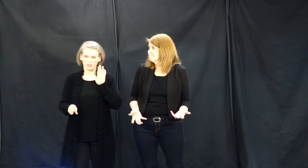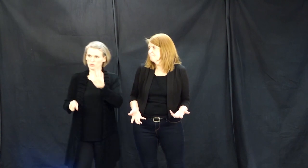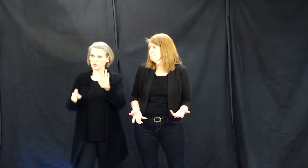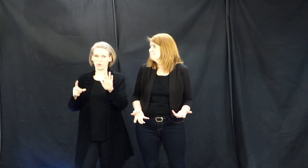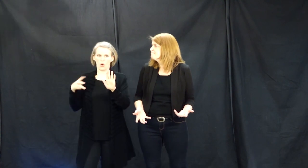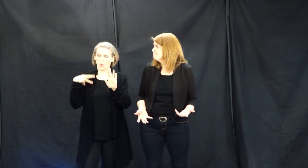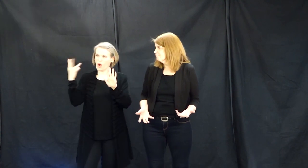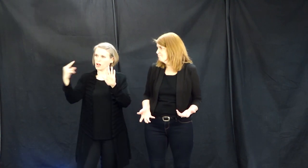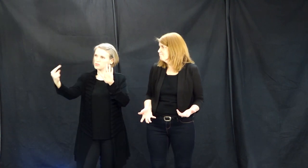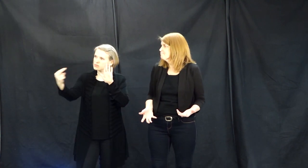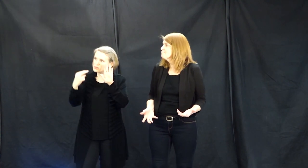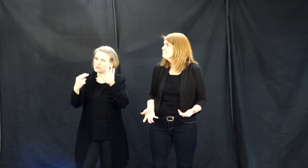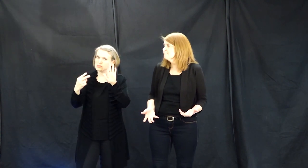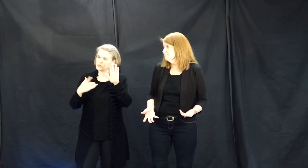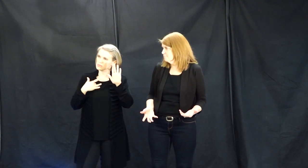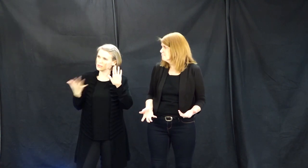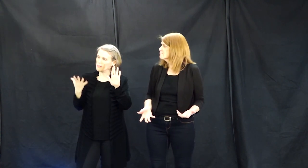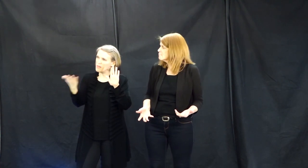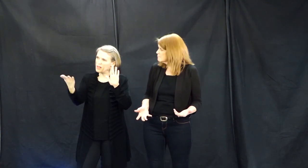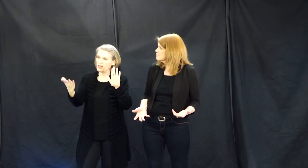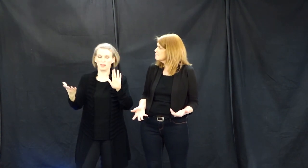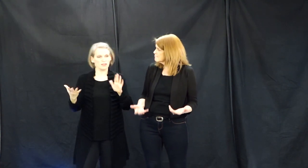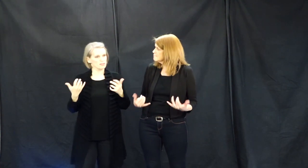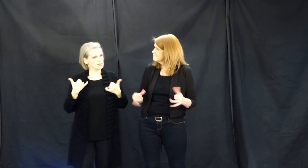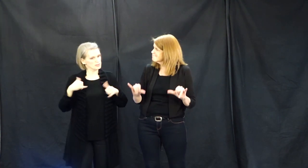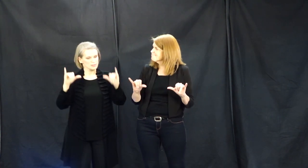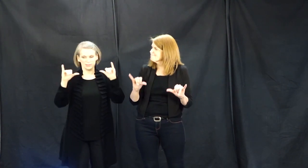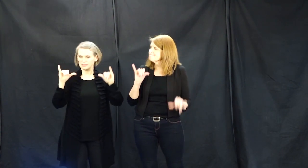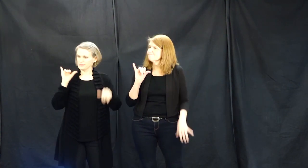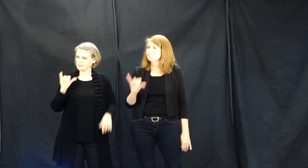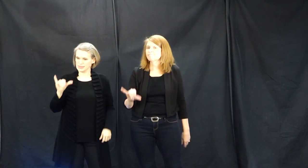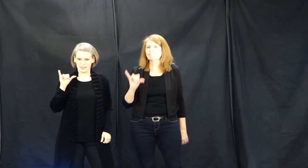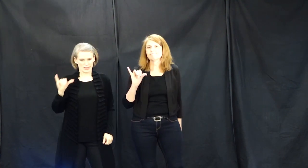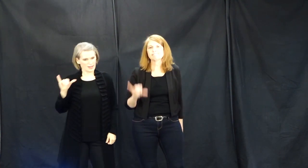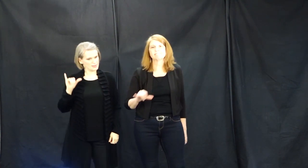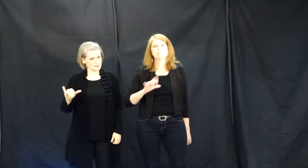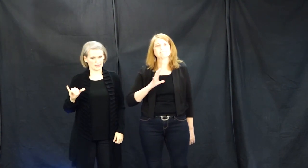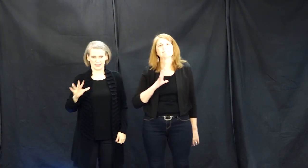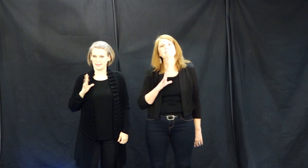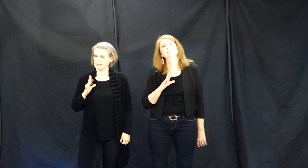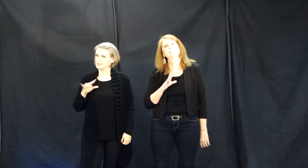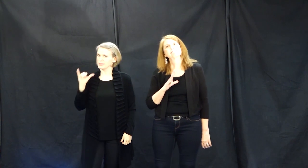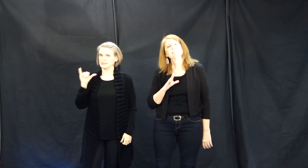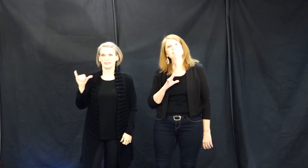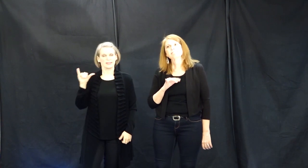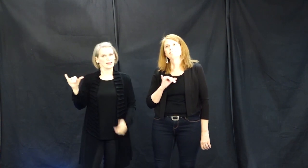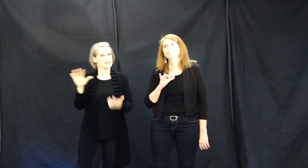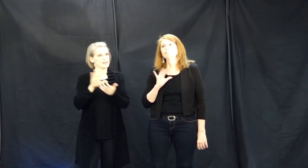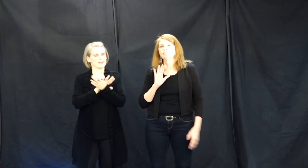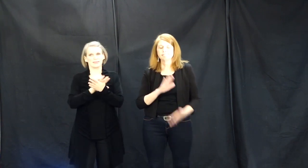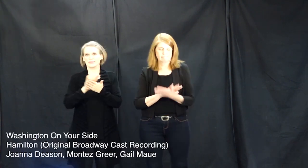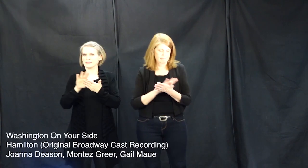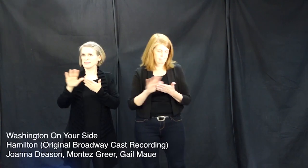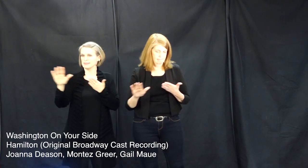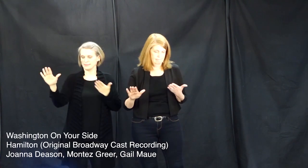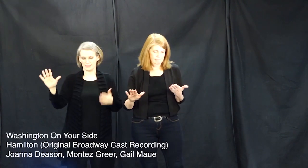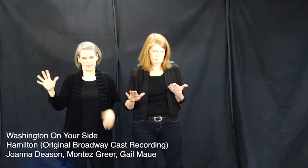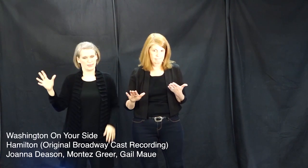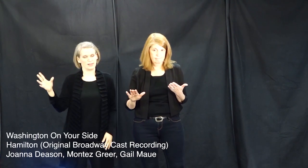won't be denied. Still, it must be nice, it must be nice to